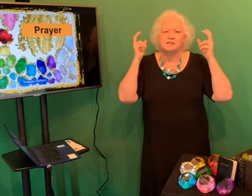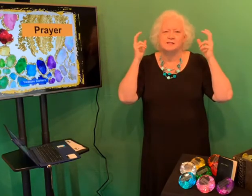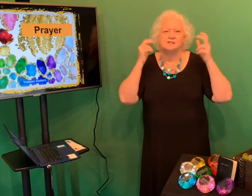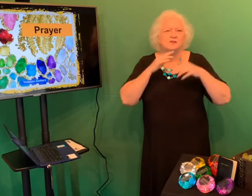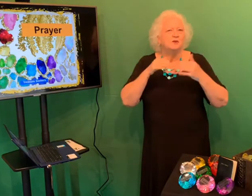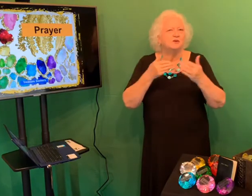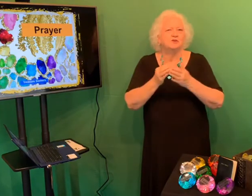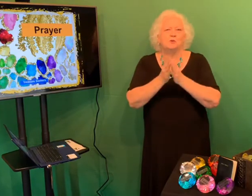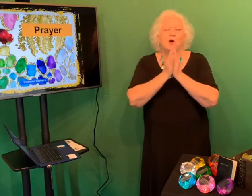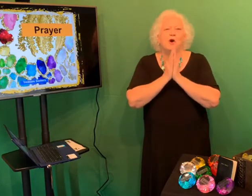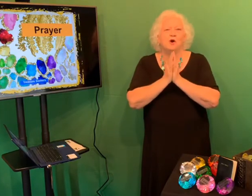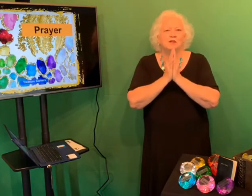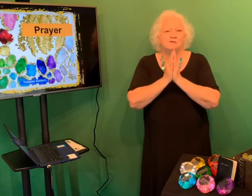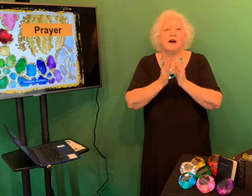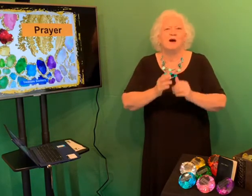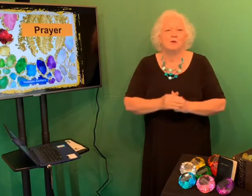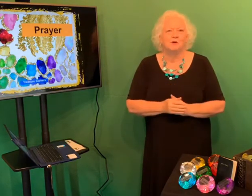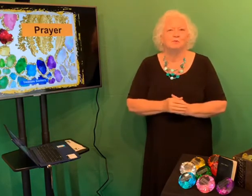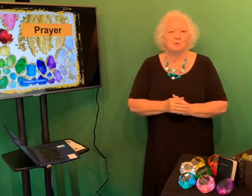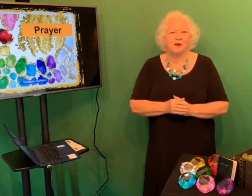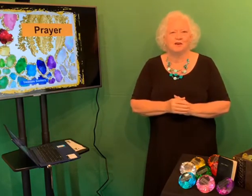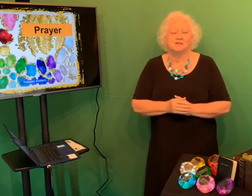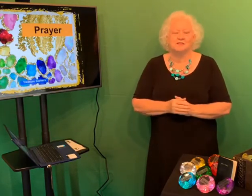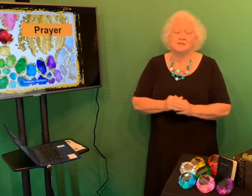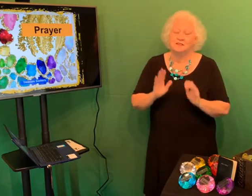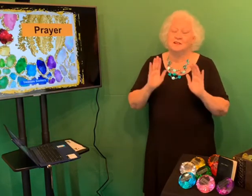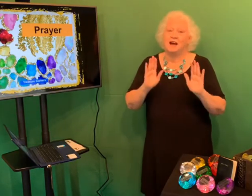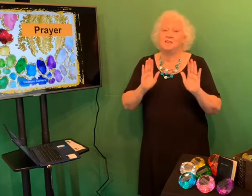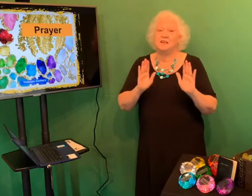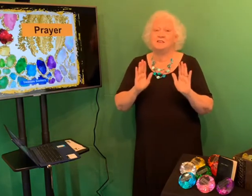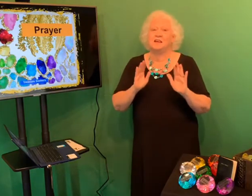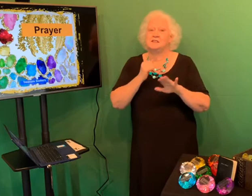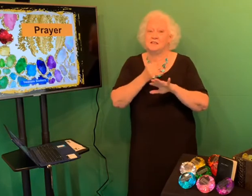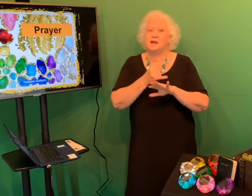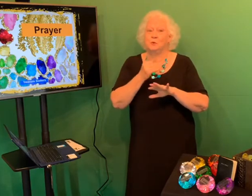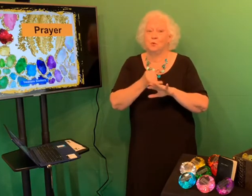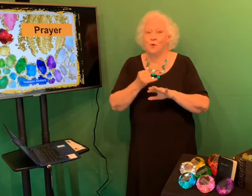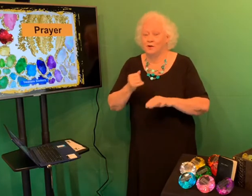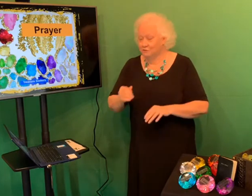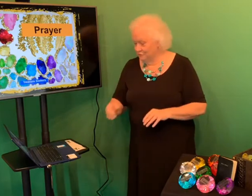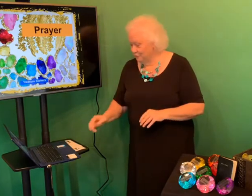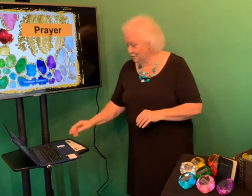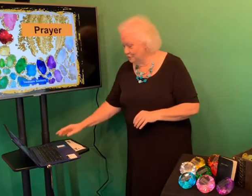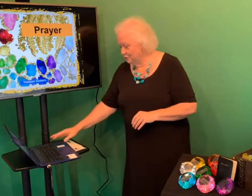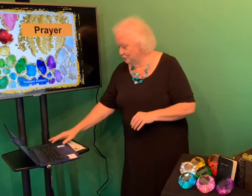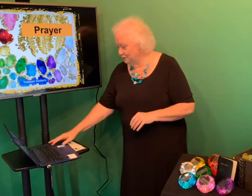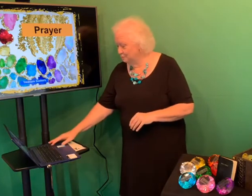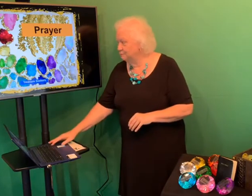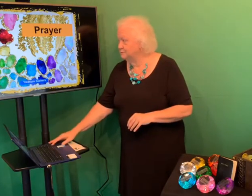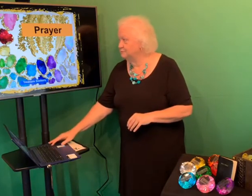listens to all of our prayers. I think that is a wonderful jewel.